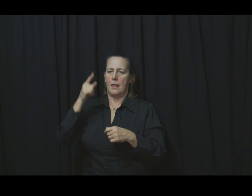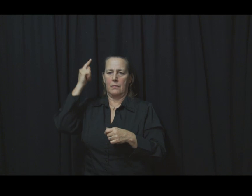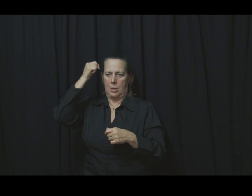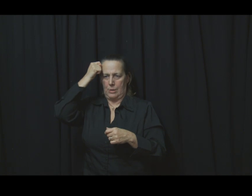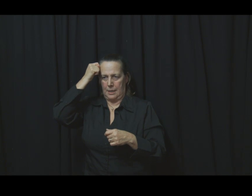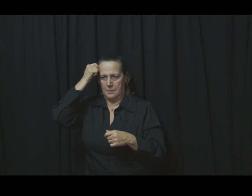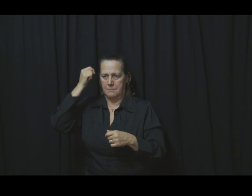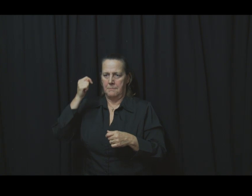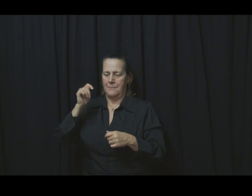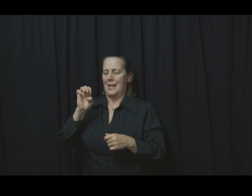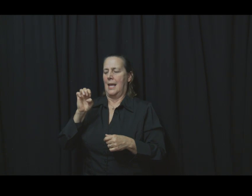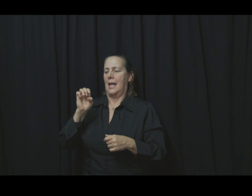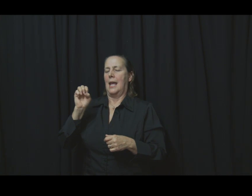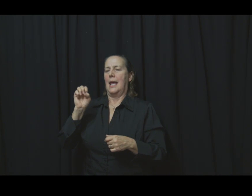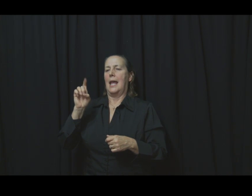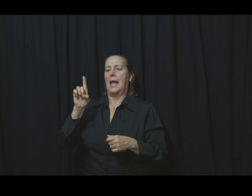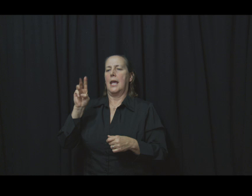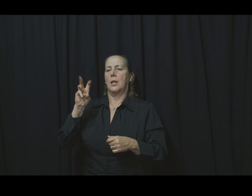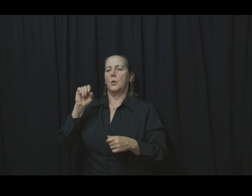Edwin Hubble,